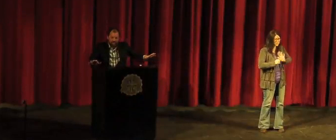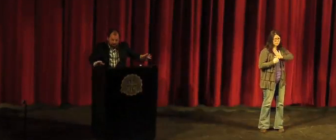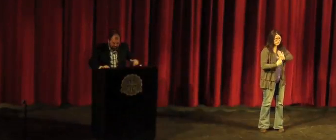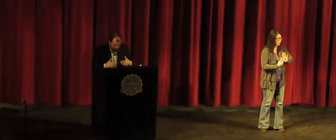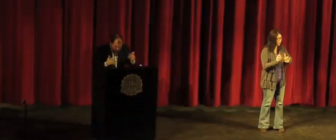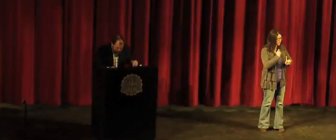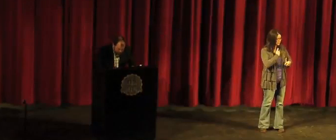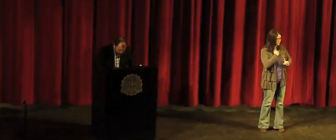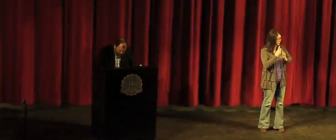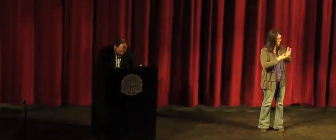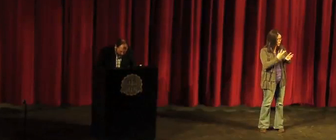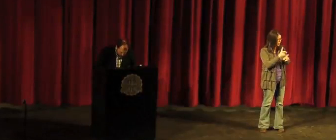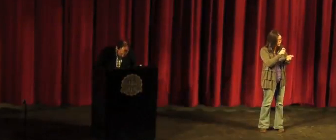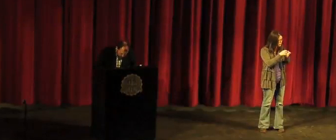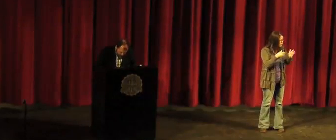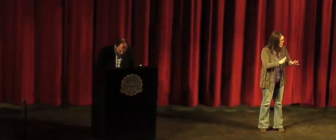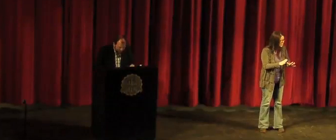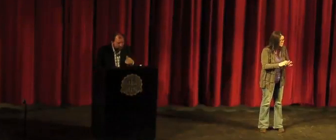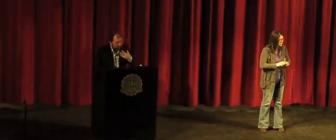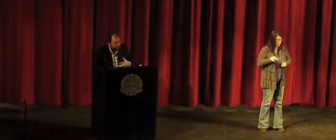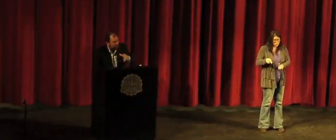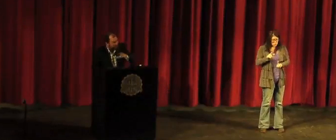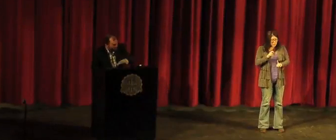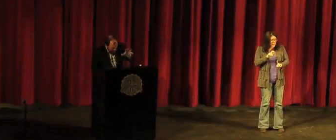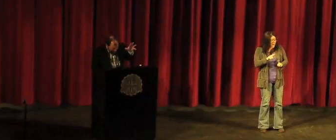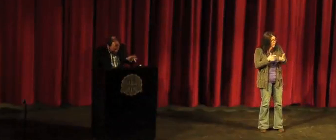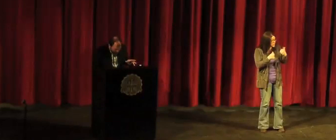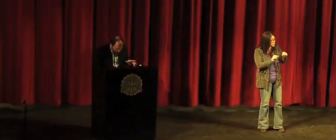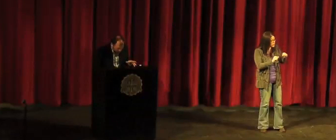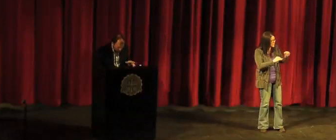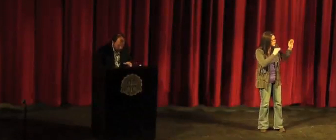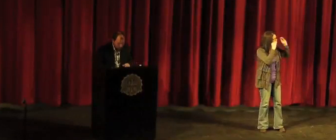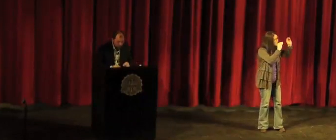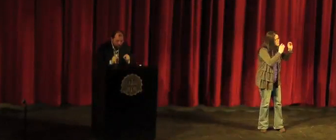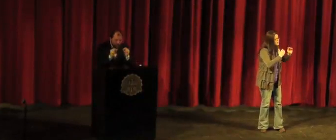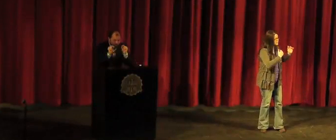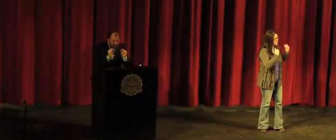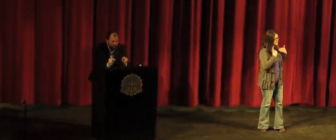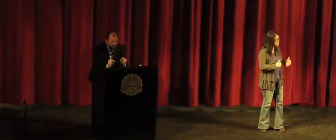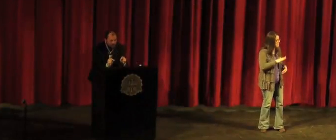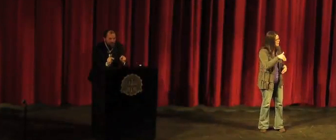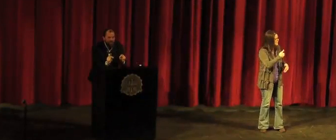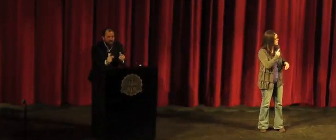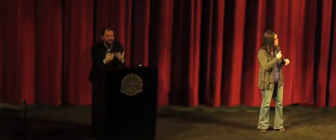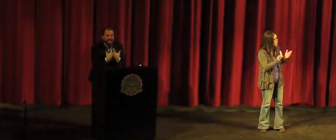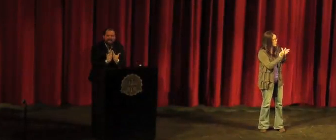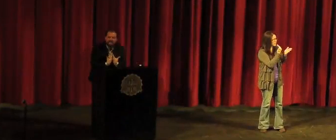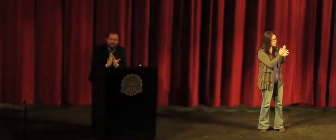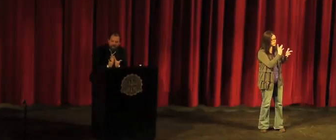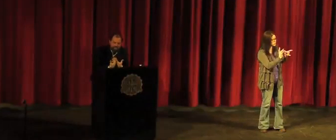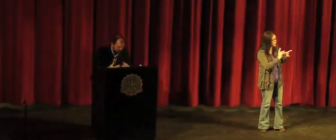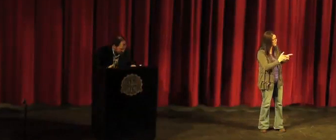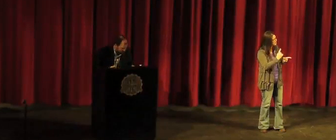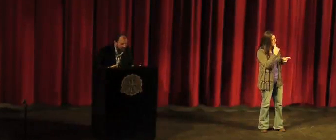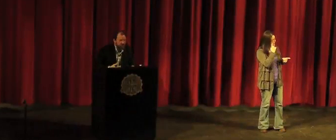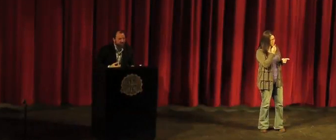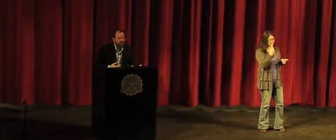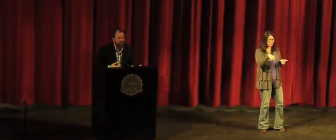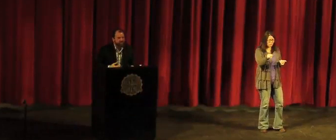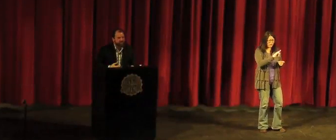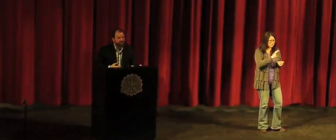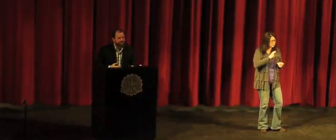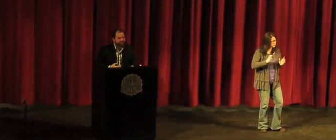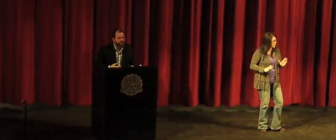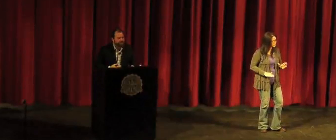ways. So Lionel is trying to retrain Bertie's body and soul with a story that I think to us as